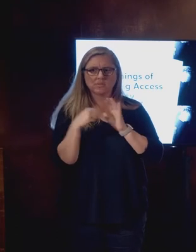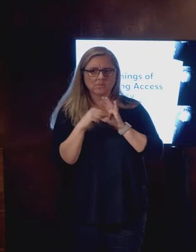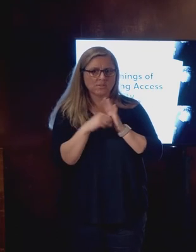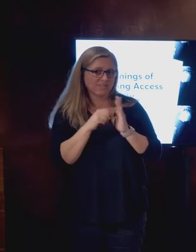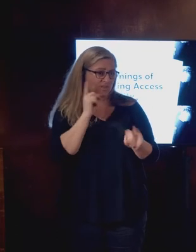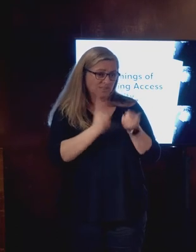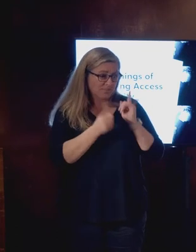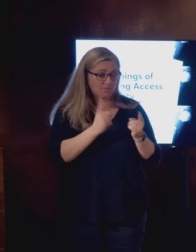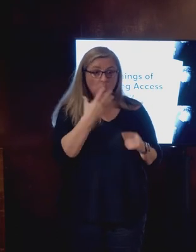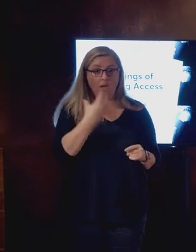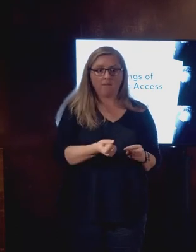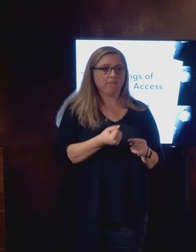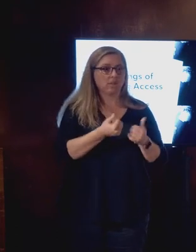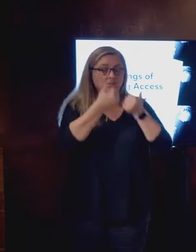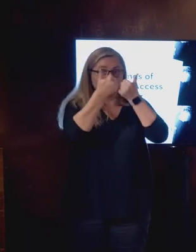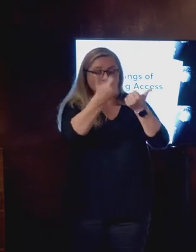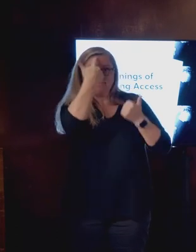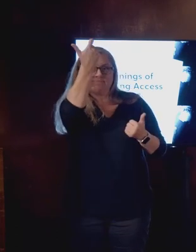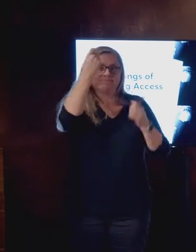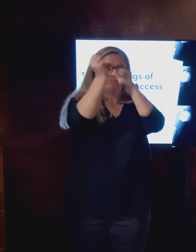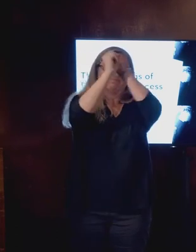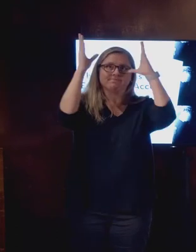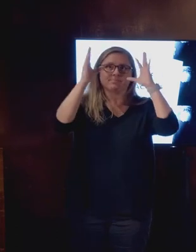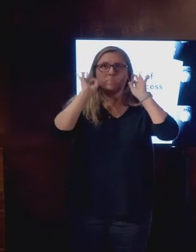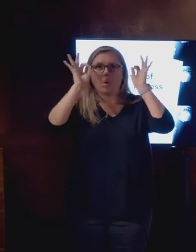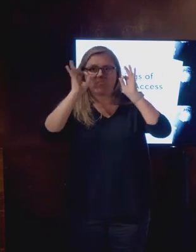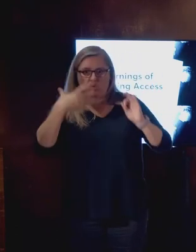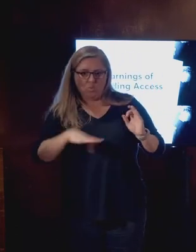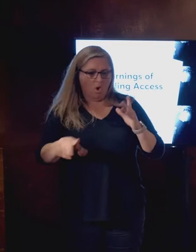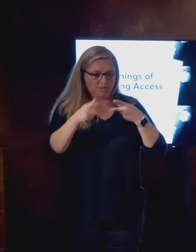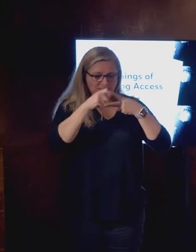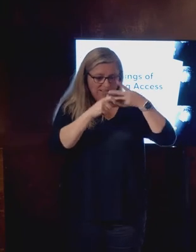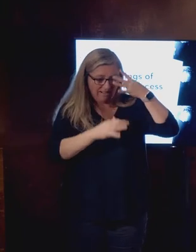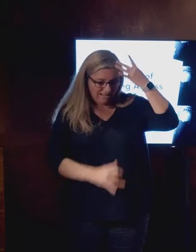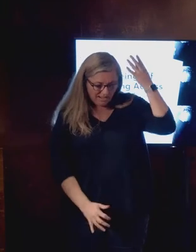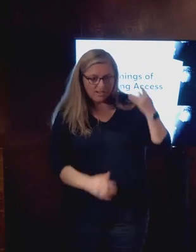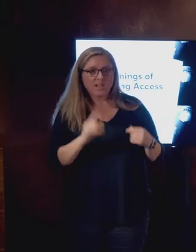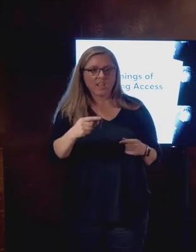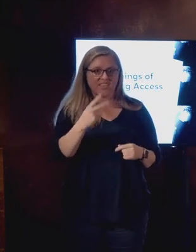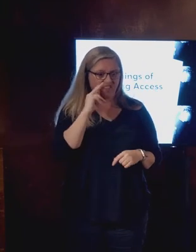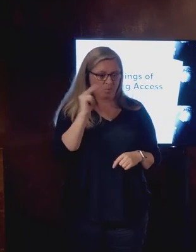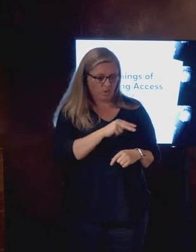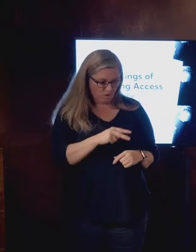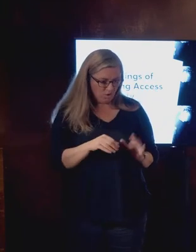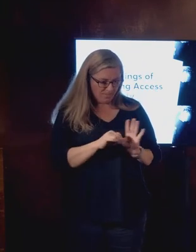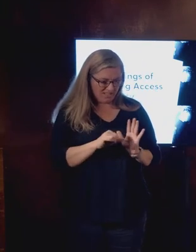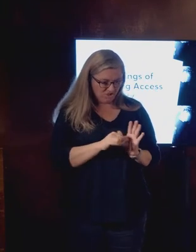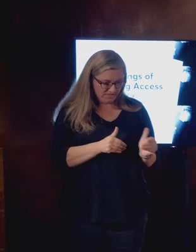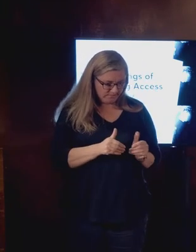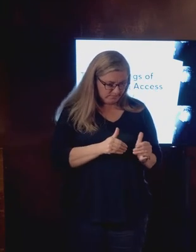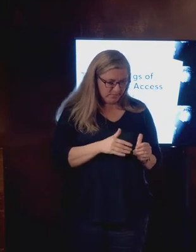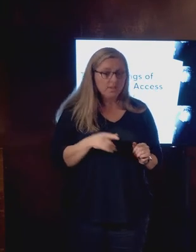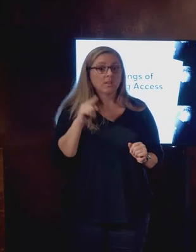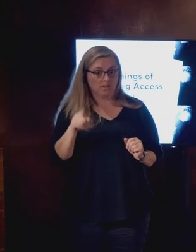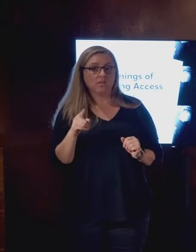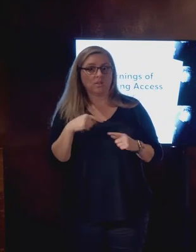you can have, like you said, these great ideals, and then you start looking at the budgets. And we had, with